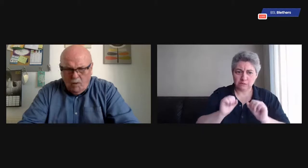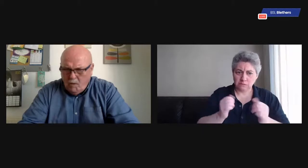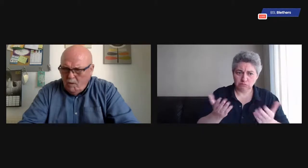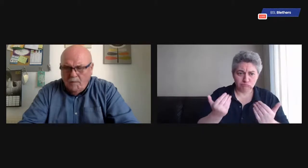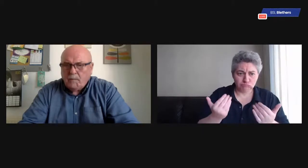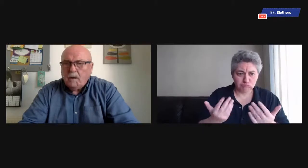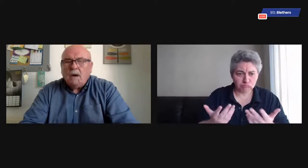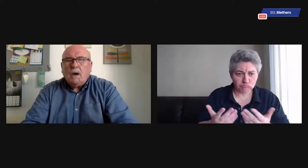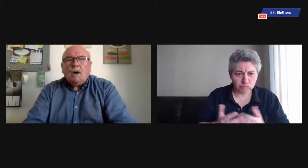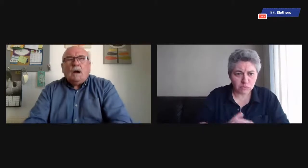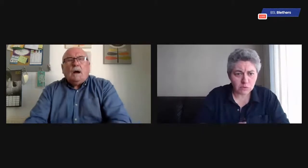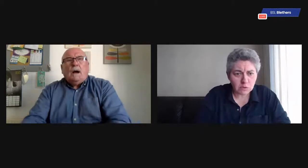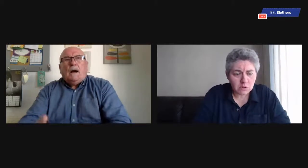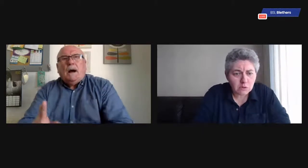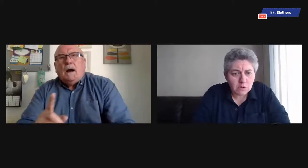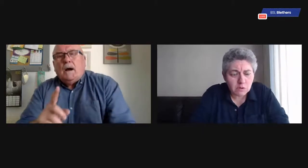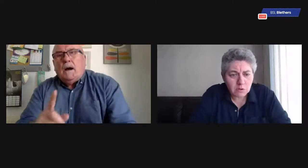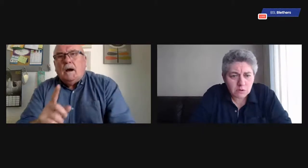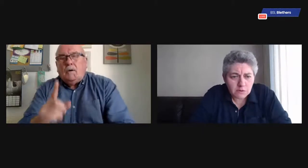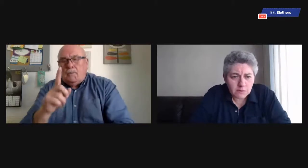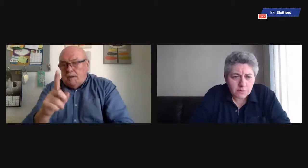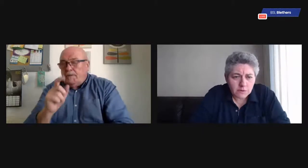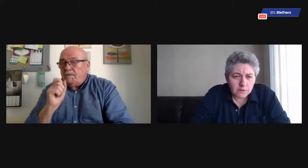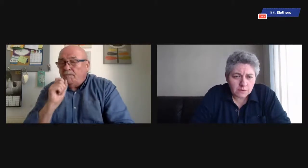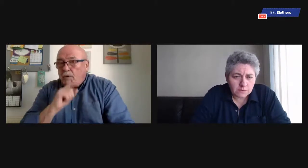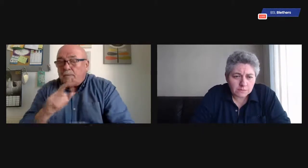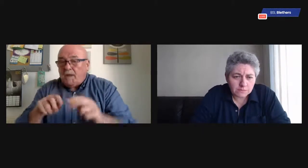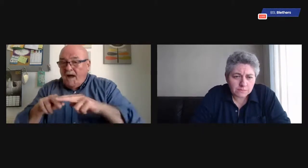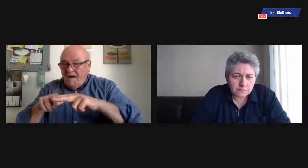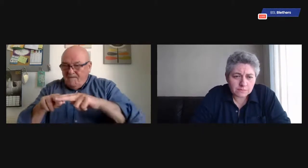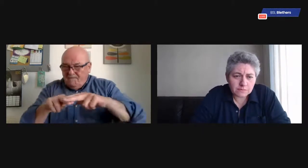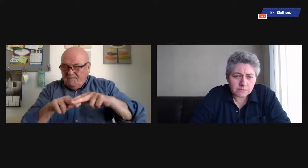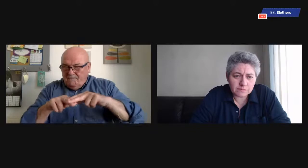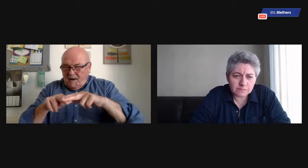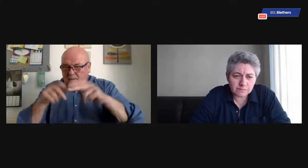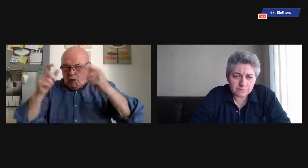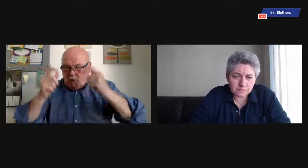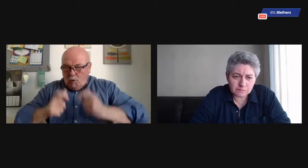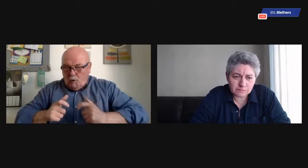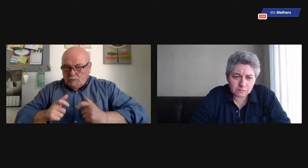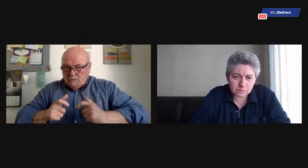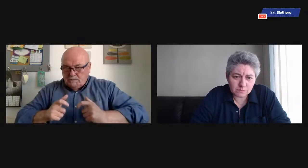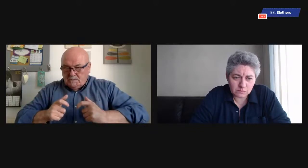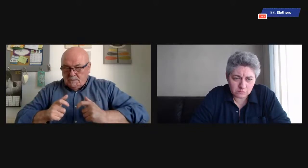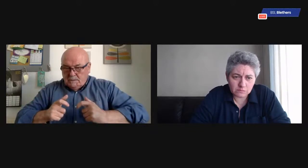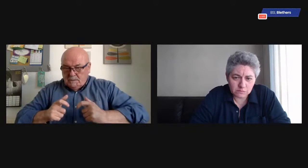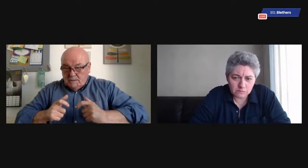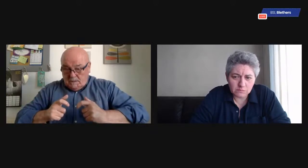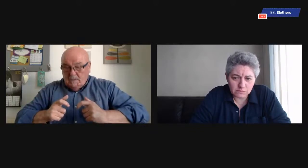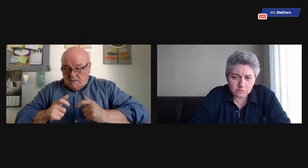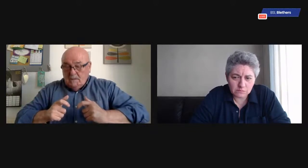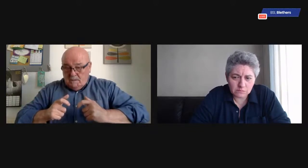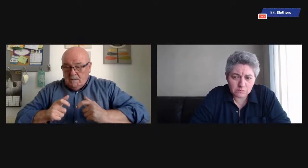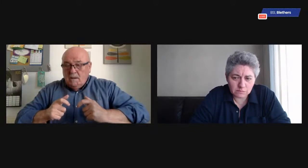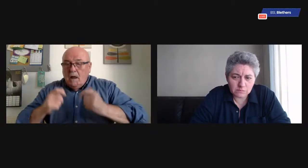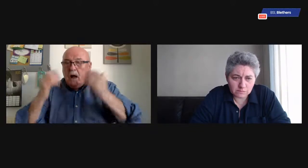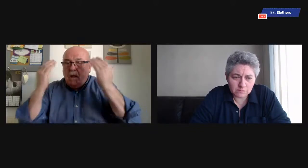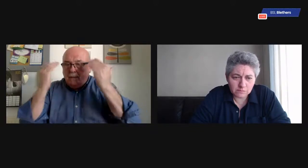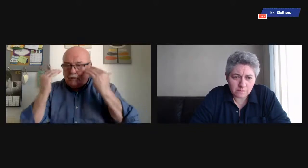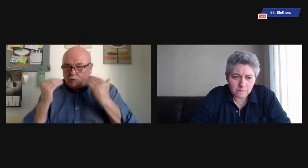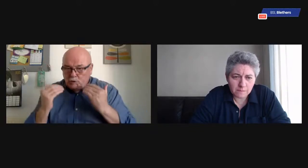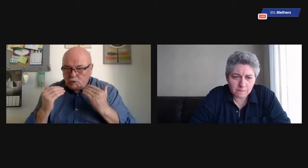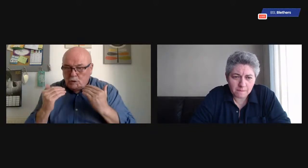and the courts do they accept having intermediaries there or what? Interesting, Avril.